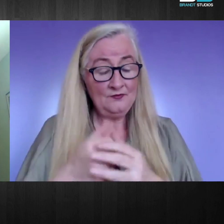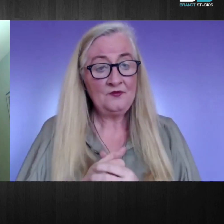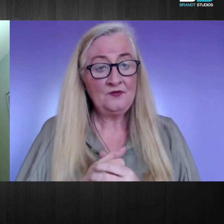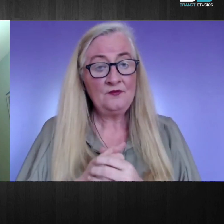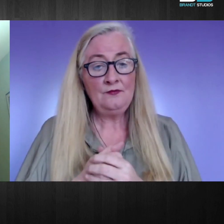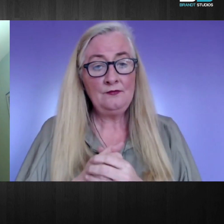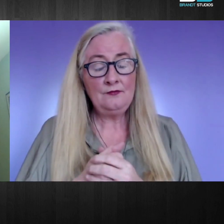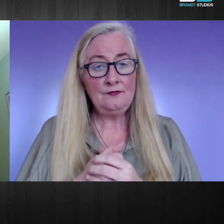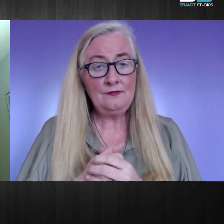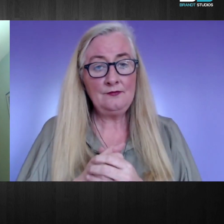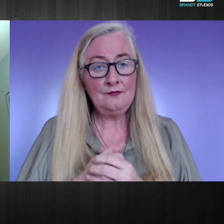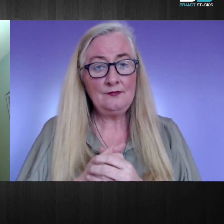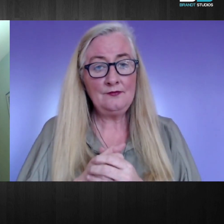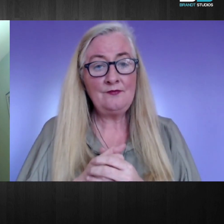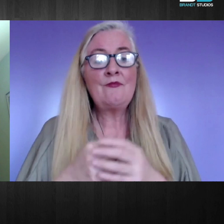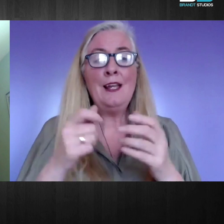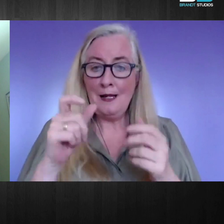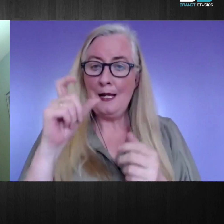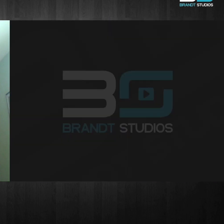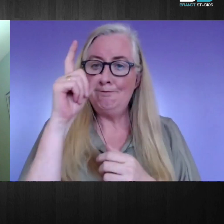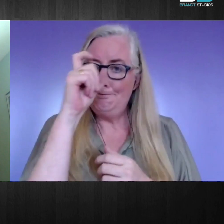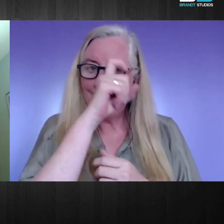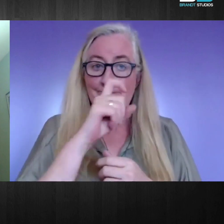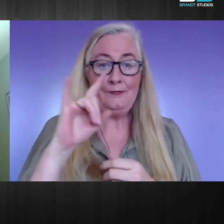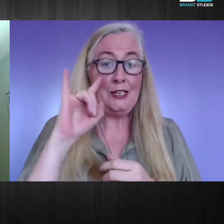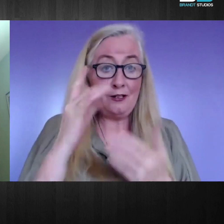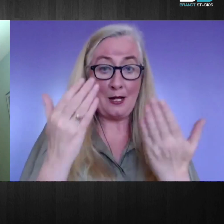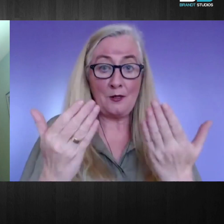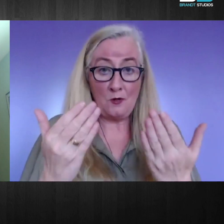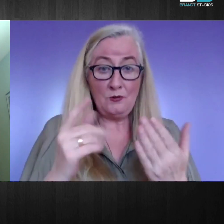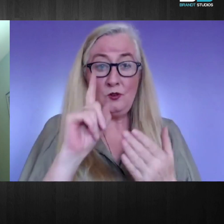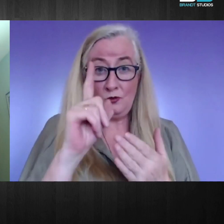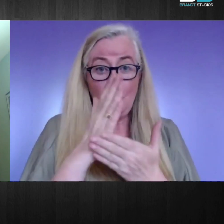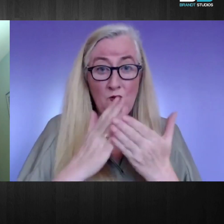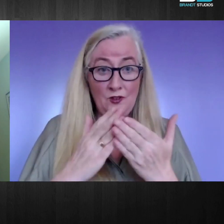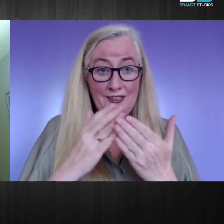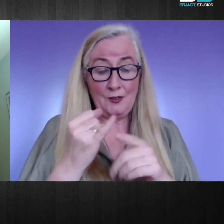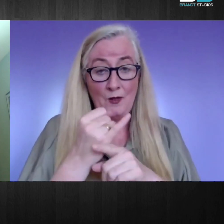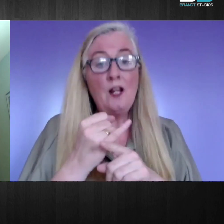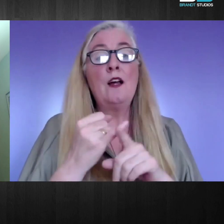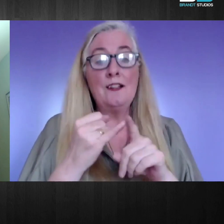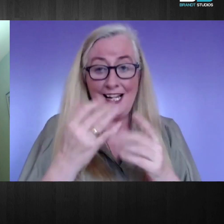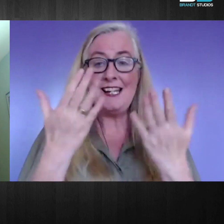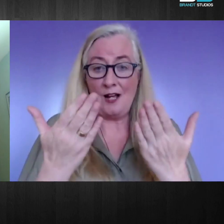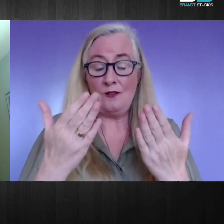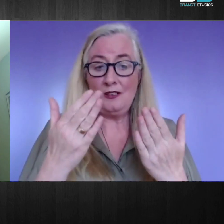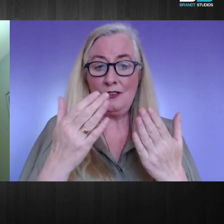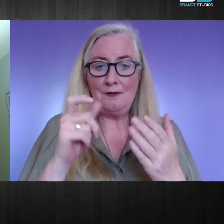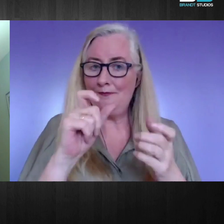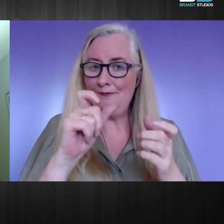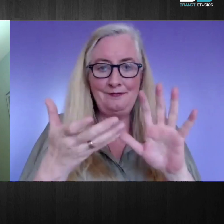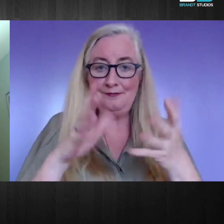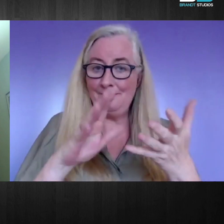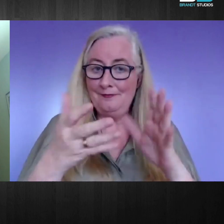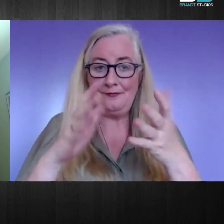to the fore quite a bit to describe this type of work. So there's been a good amount of research done in